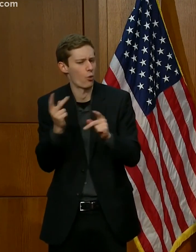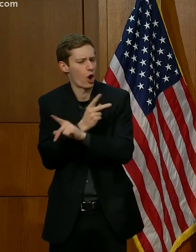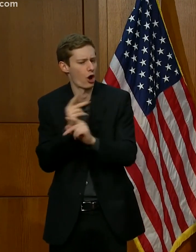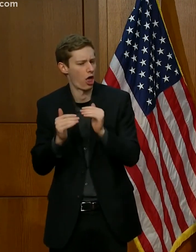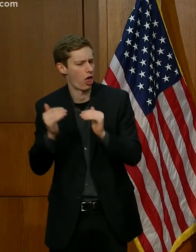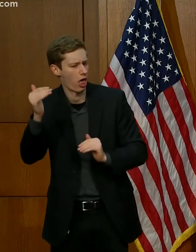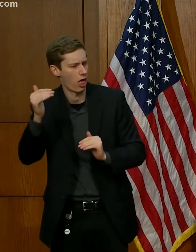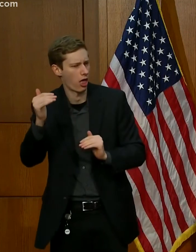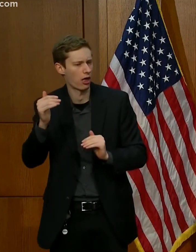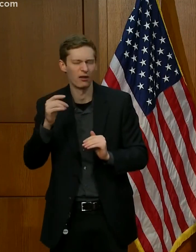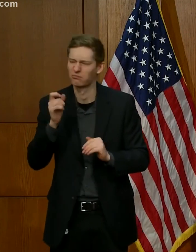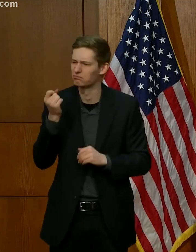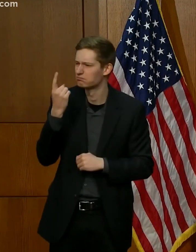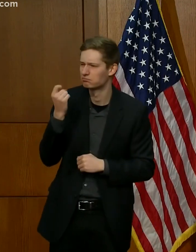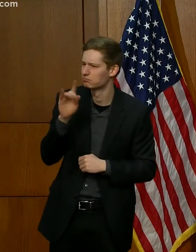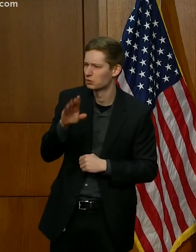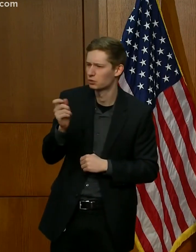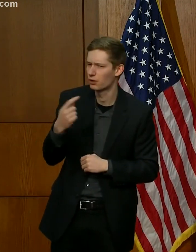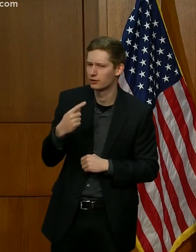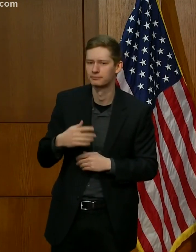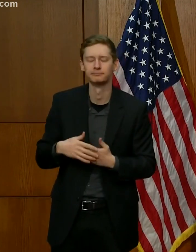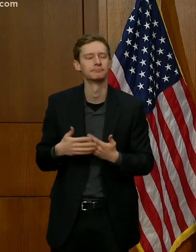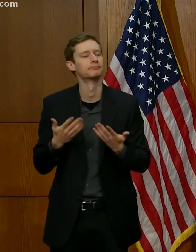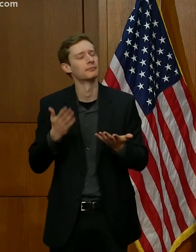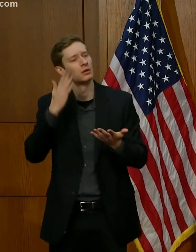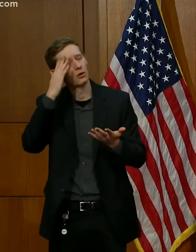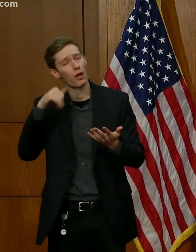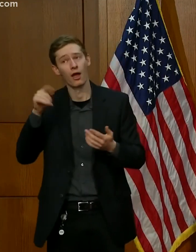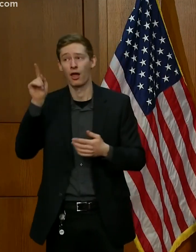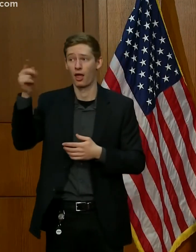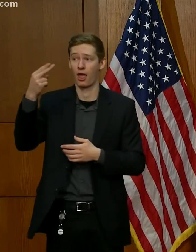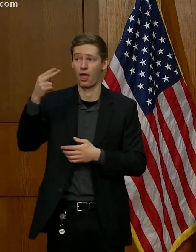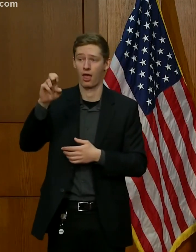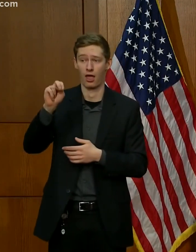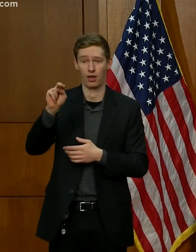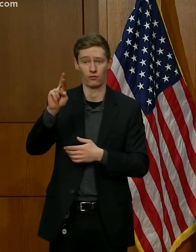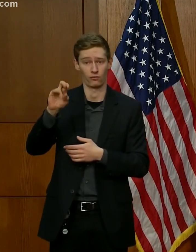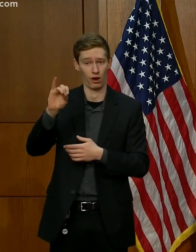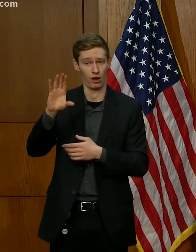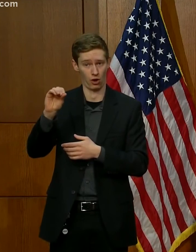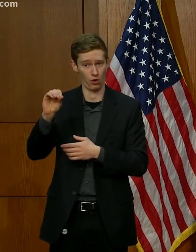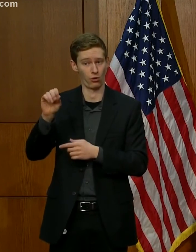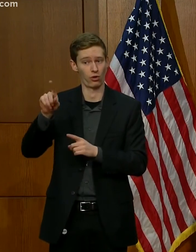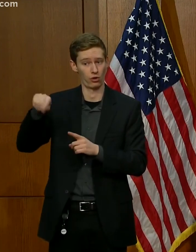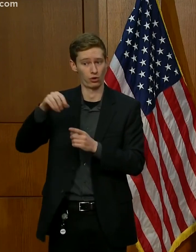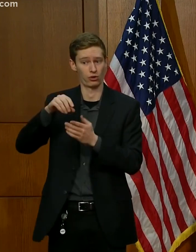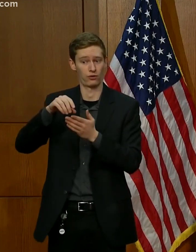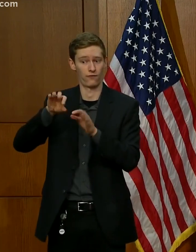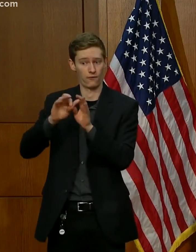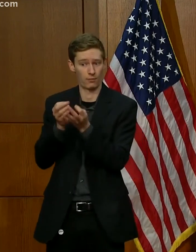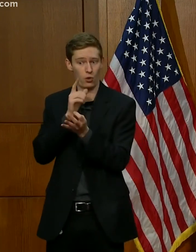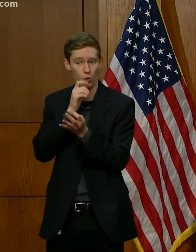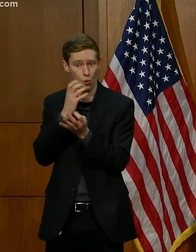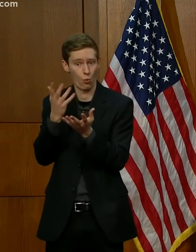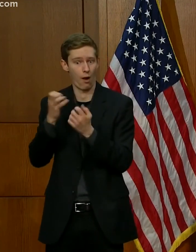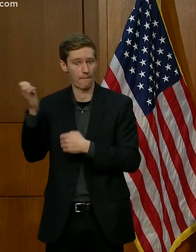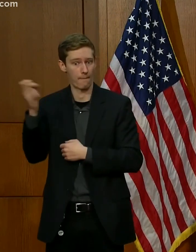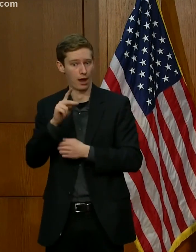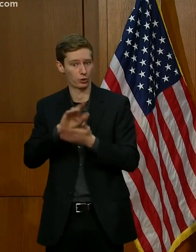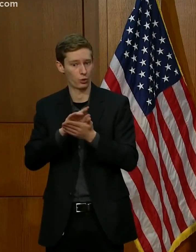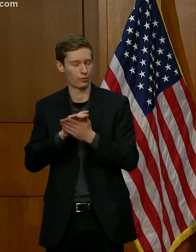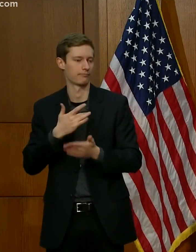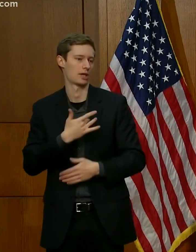of color aren't likely to send their kids back, because I know in Henrico, the family that was likely to send their students back were white families, and same thing with Richmond.